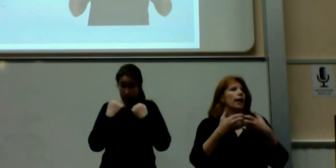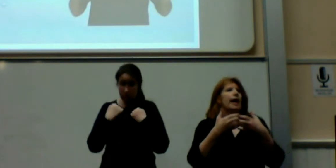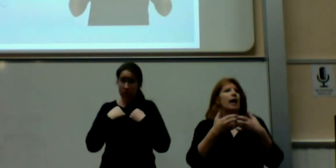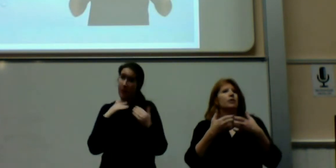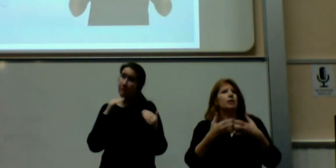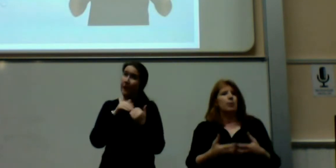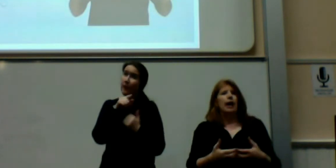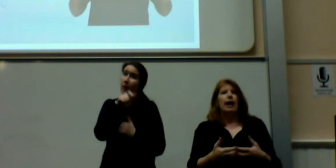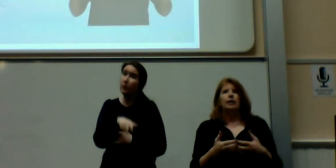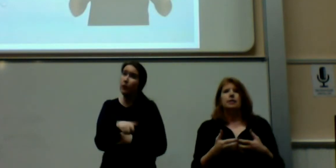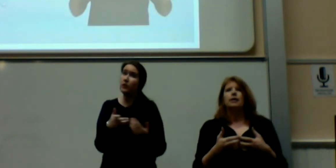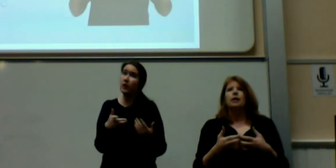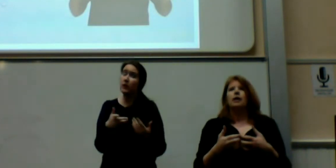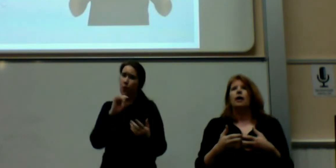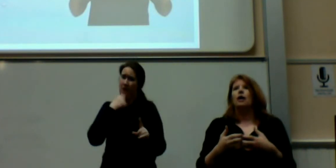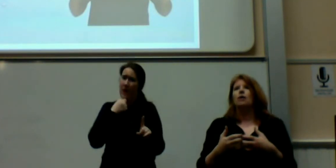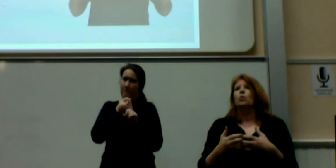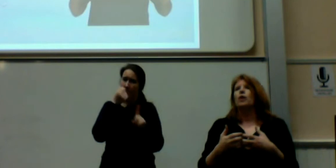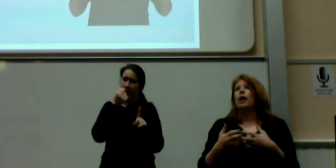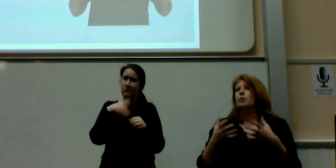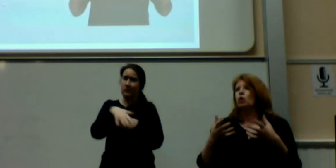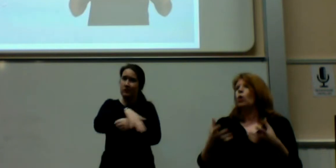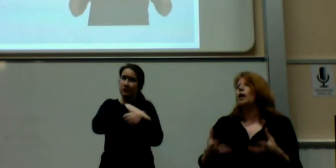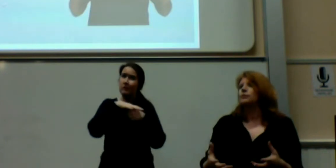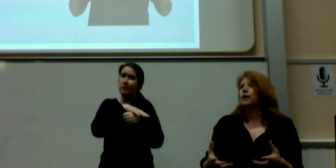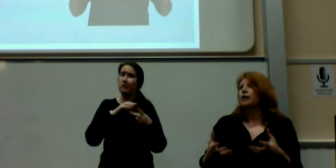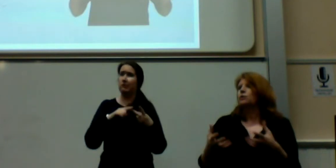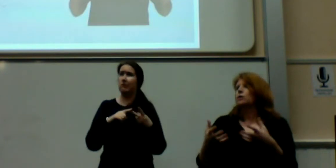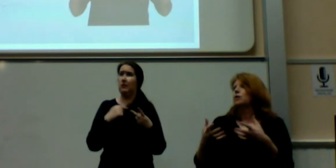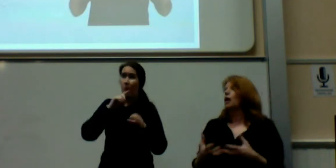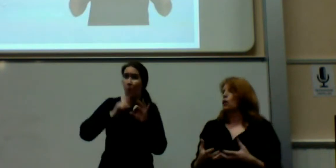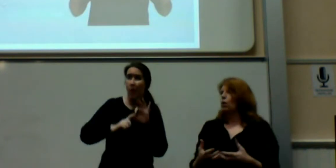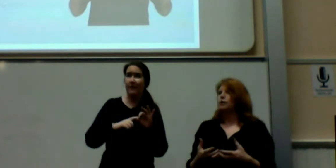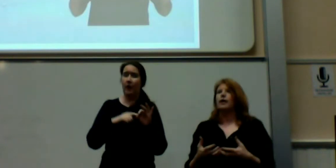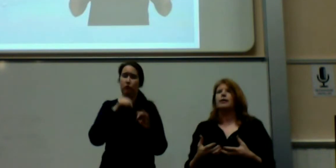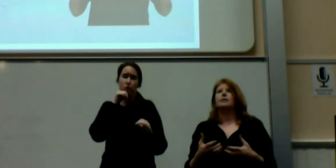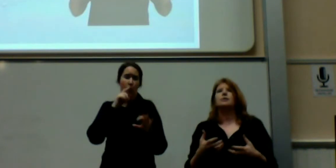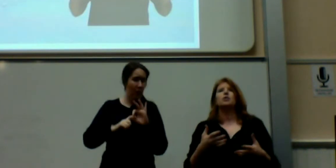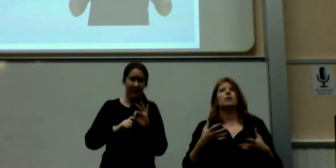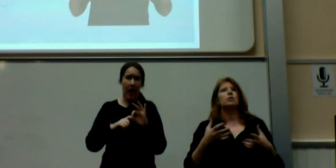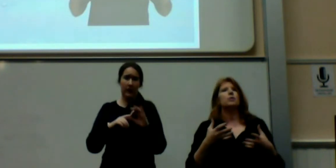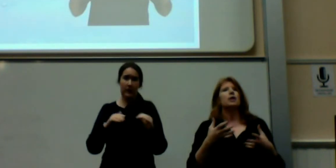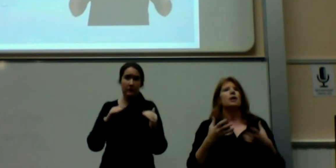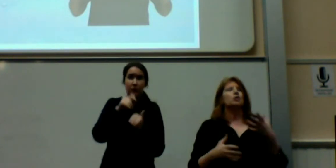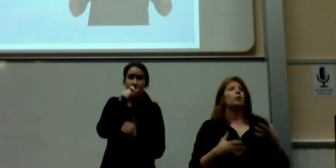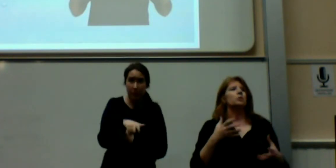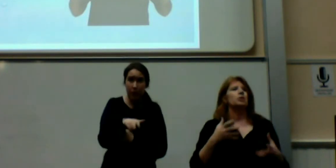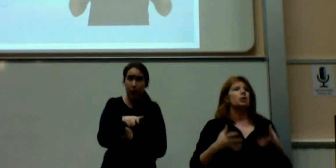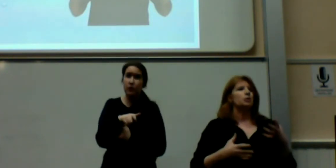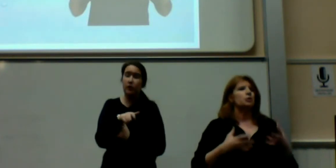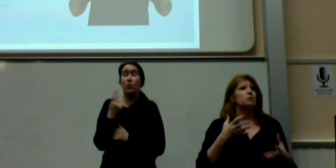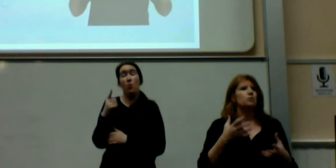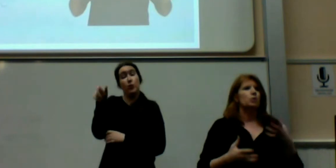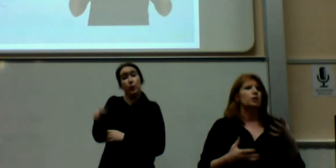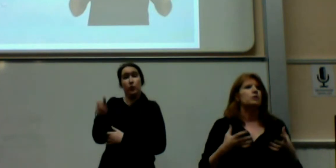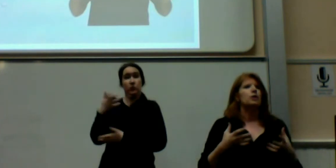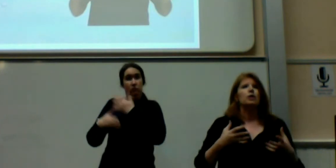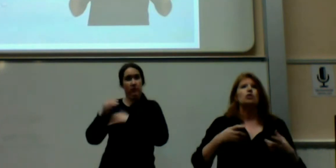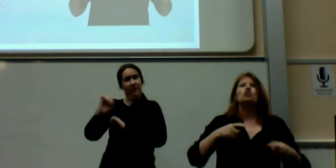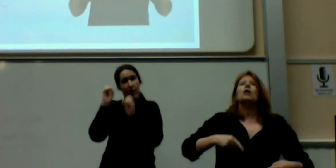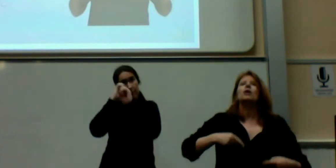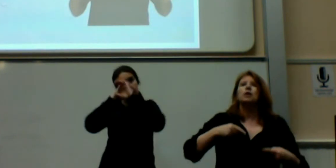would I have an impact? Would I be qualified or not qualified, etc.? And so this one particular student